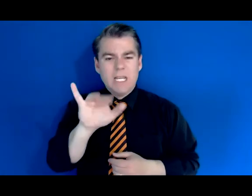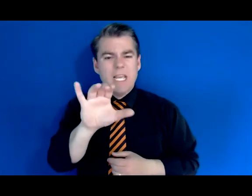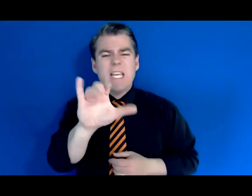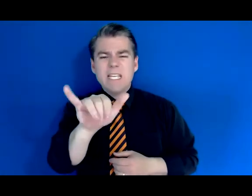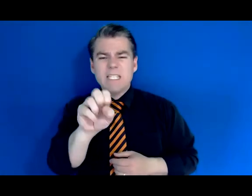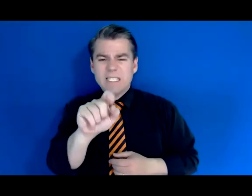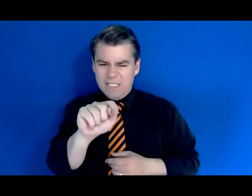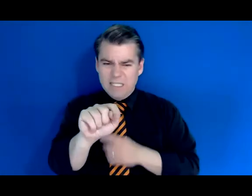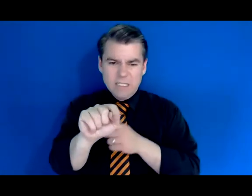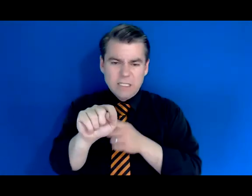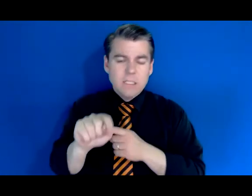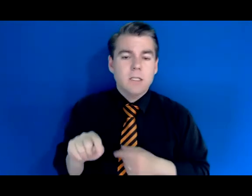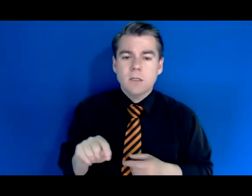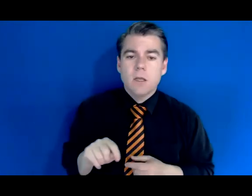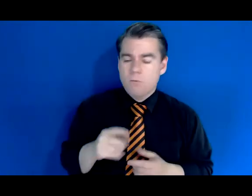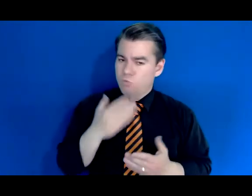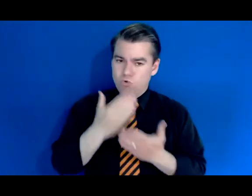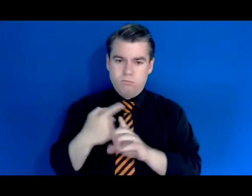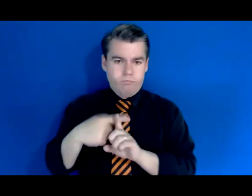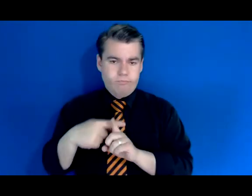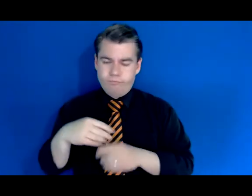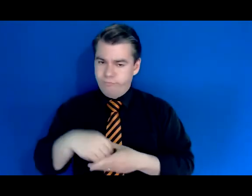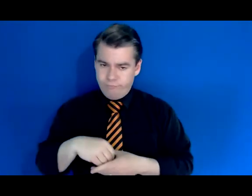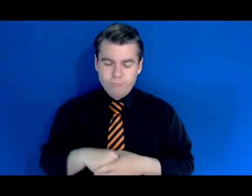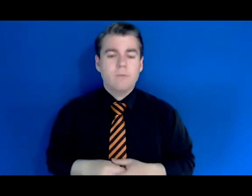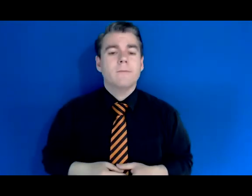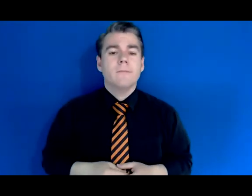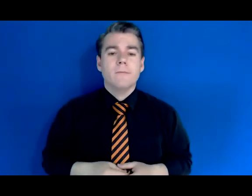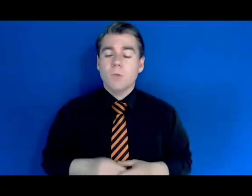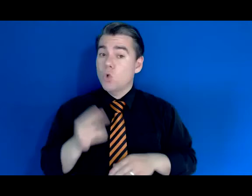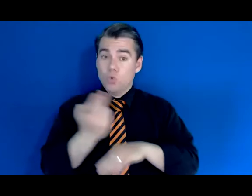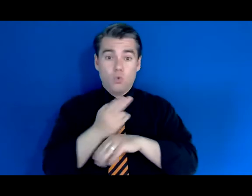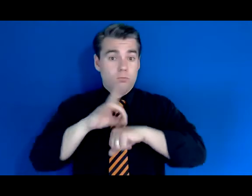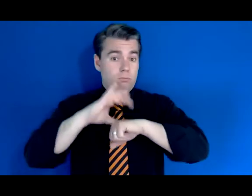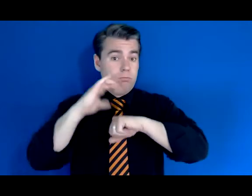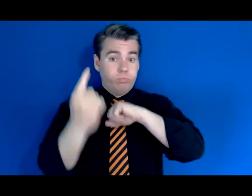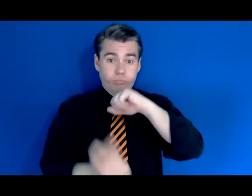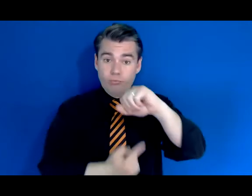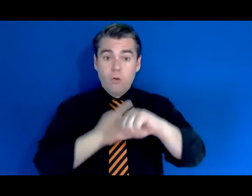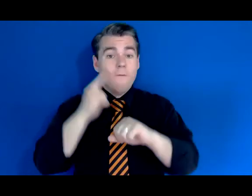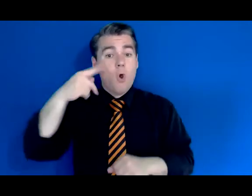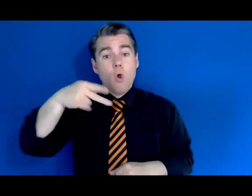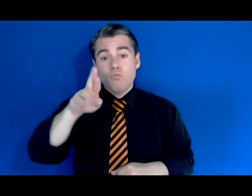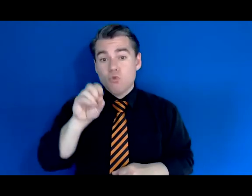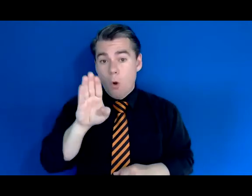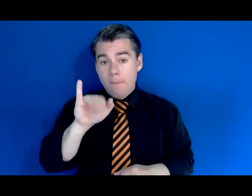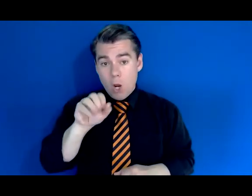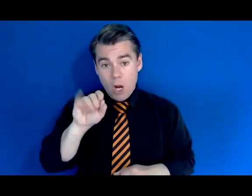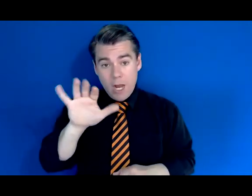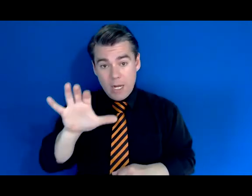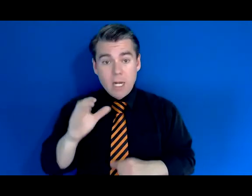intestinal tract. S. boulardii has been utilized worldwide as a probiotic supplement to support gastrointestinal